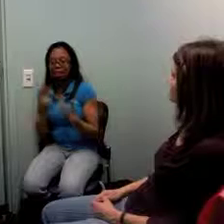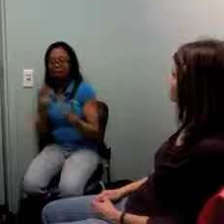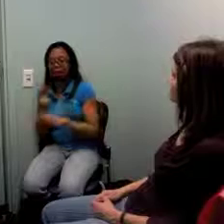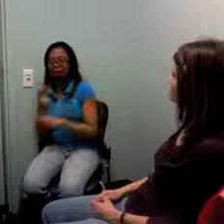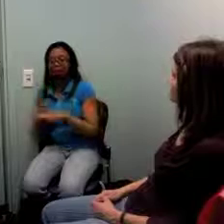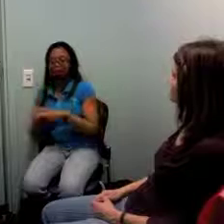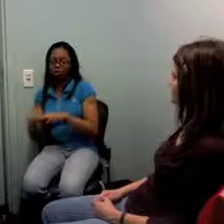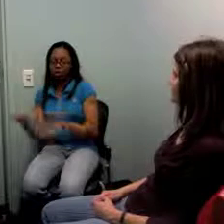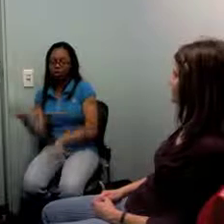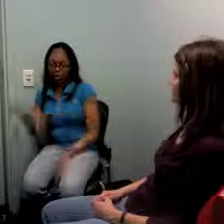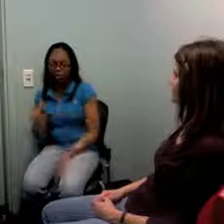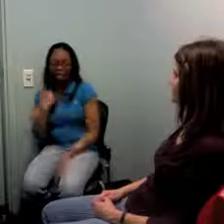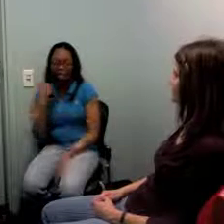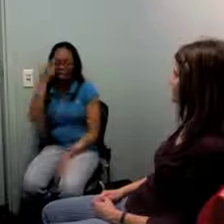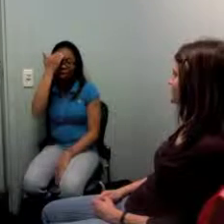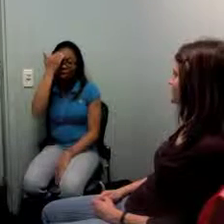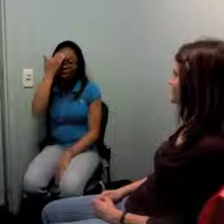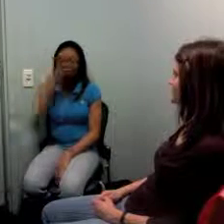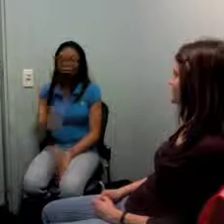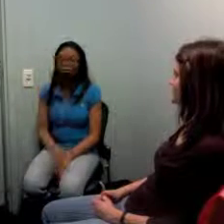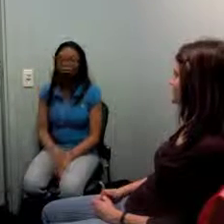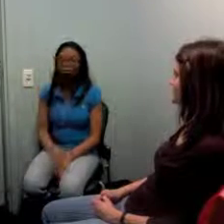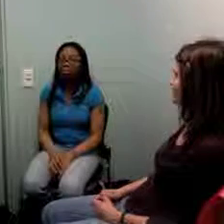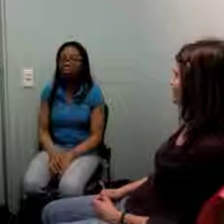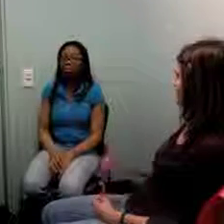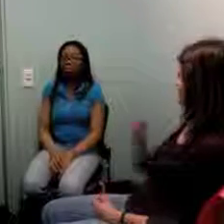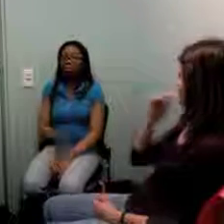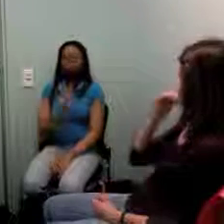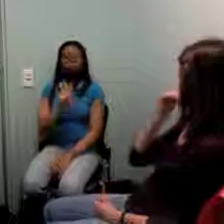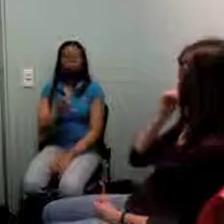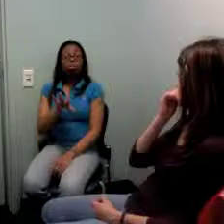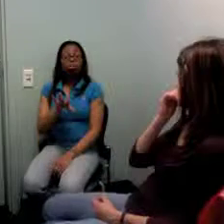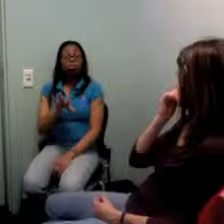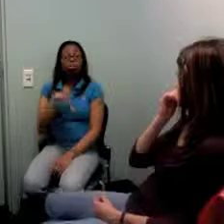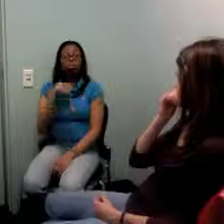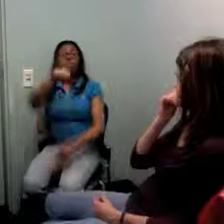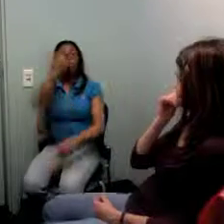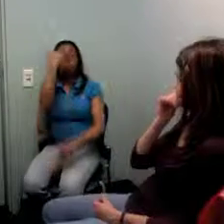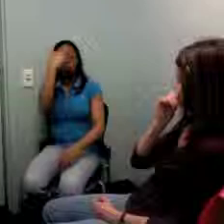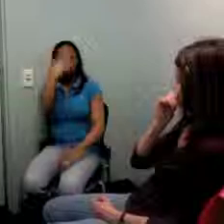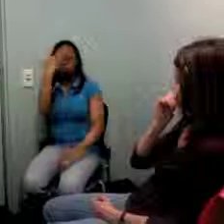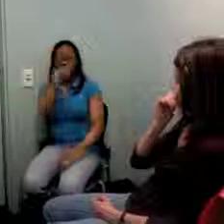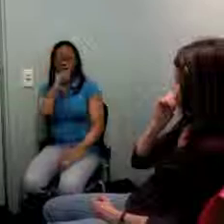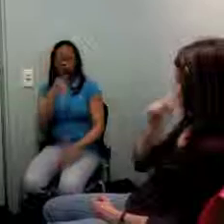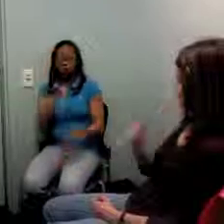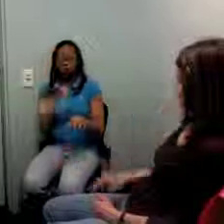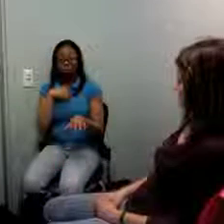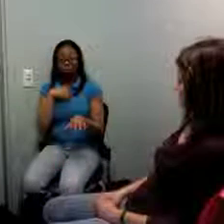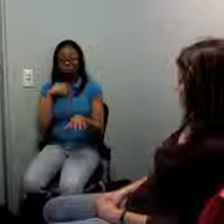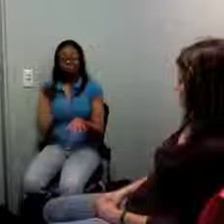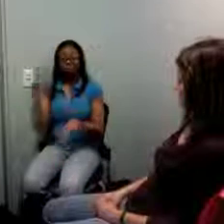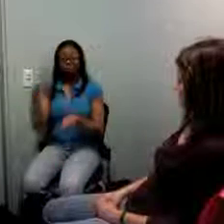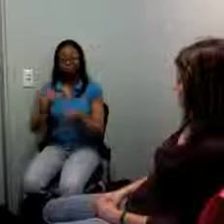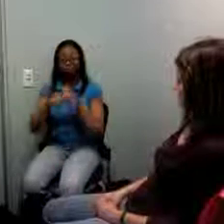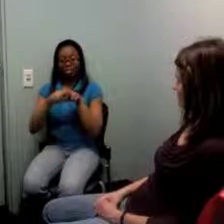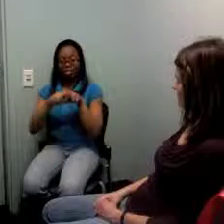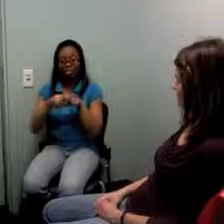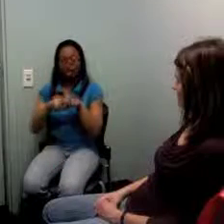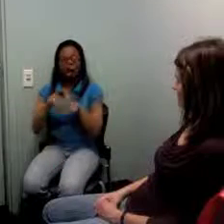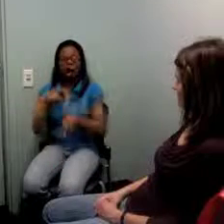I know. Okay, here's why else I don't take the train. I took it once, and I walked over